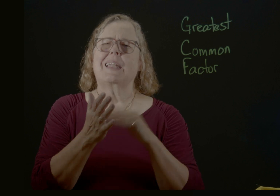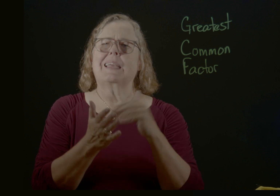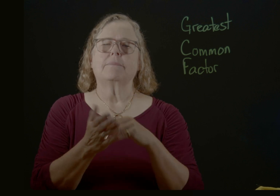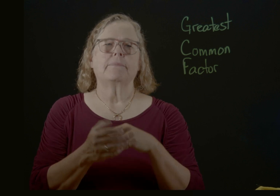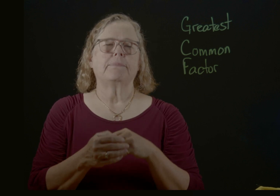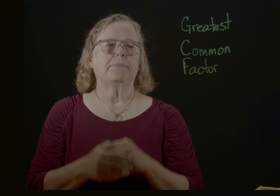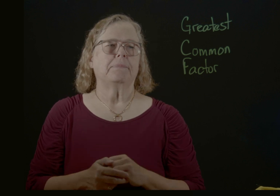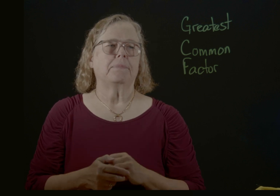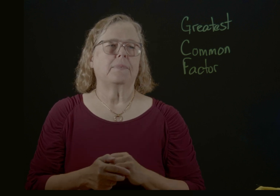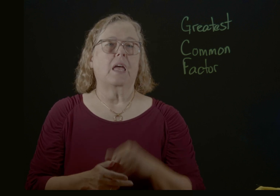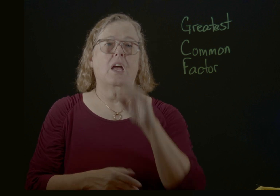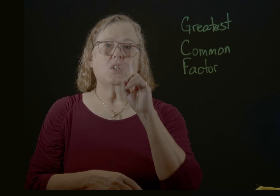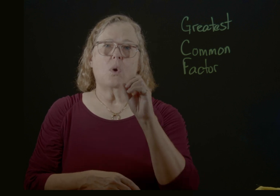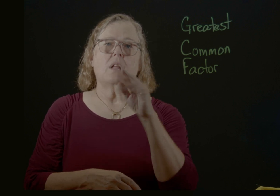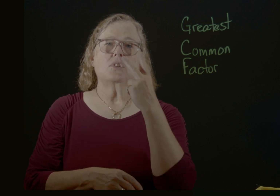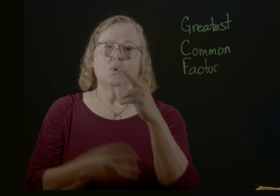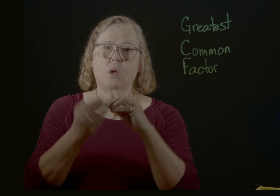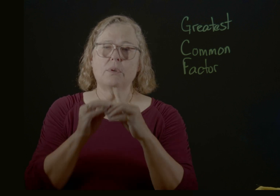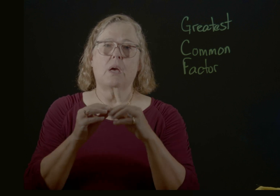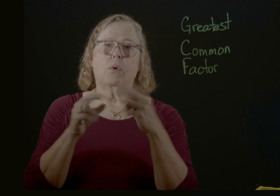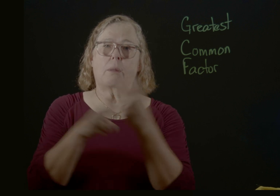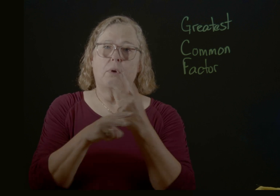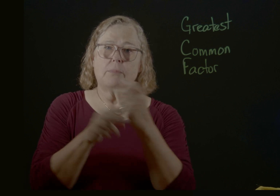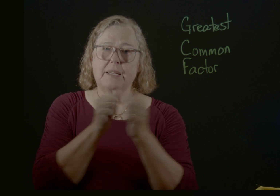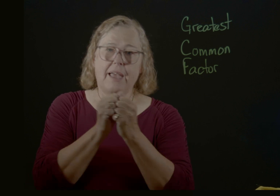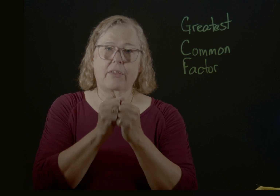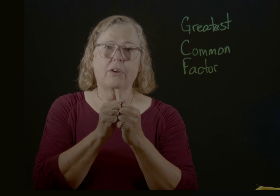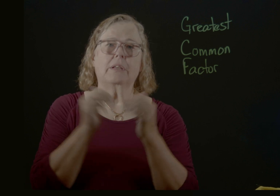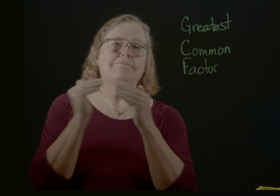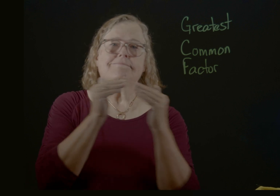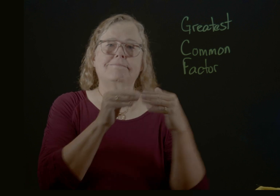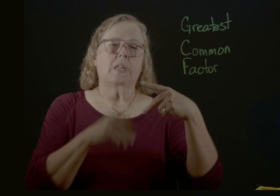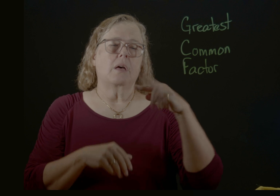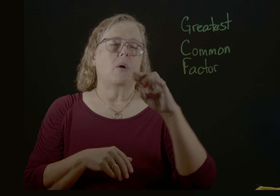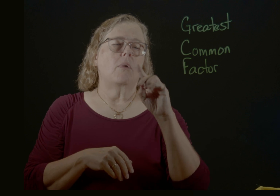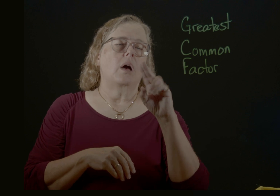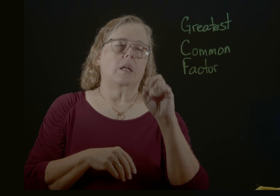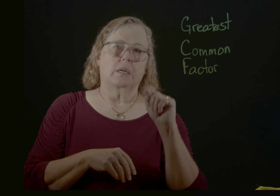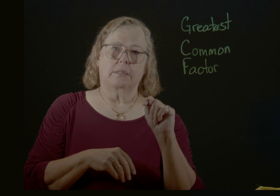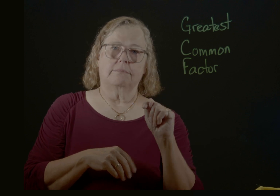What does that mean? One of two numbers that we multiply together and it equals a product.